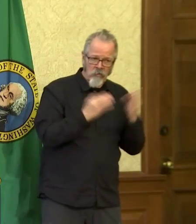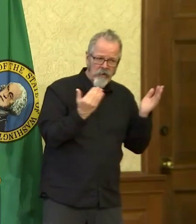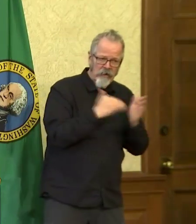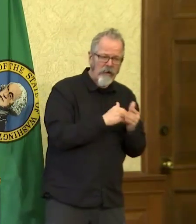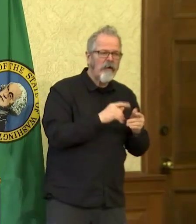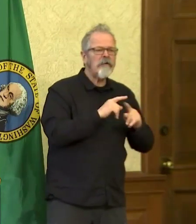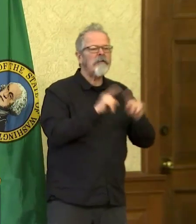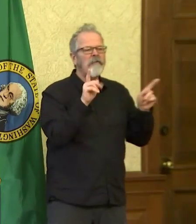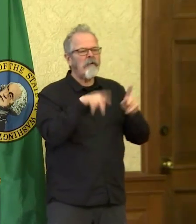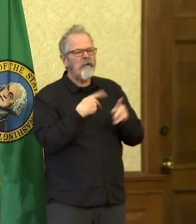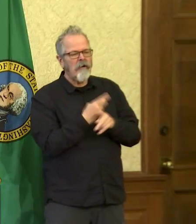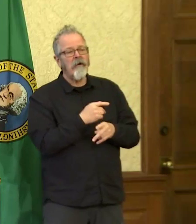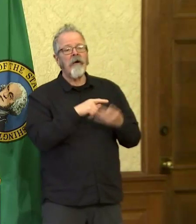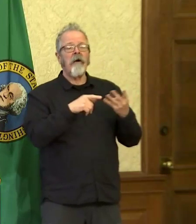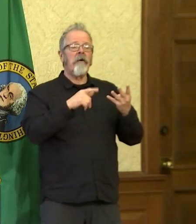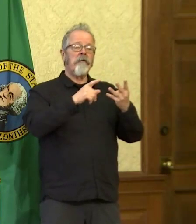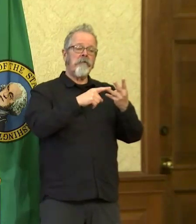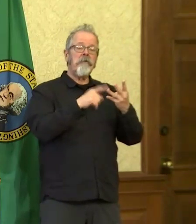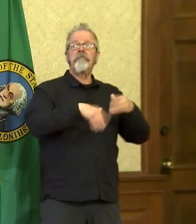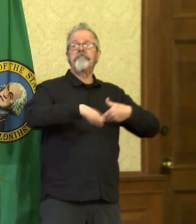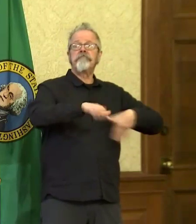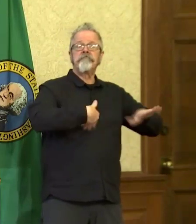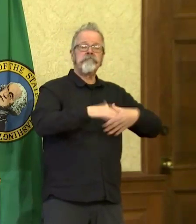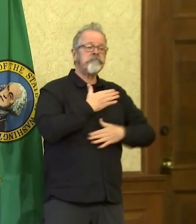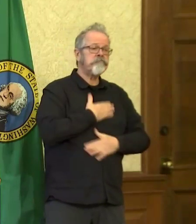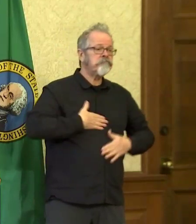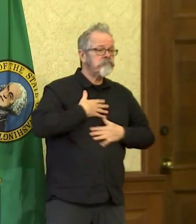and today, we're hopeful that we can